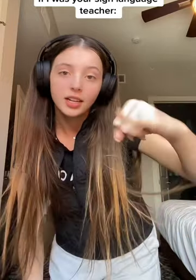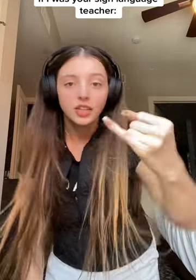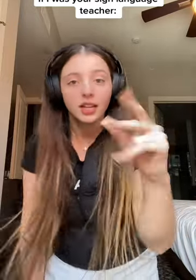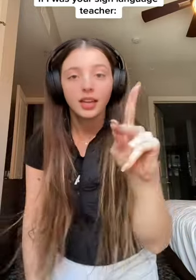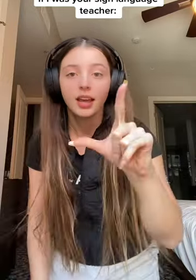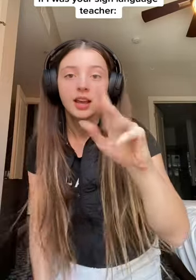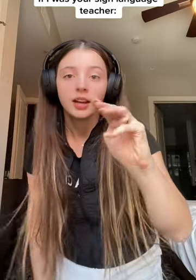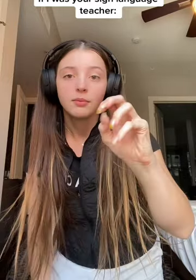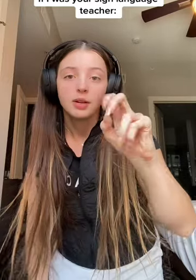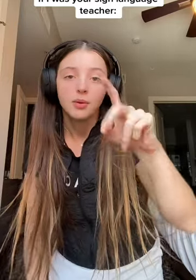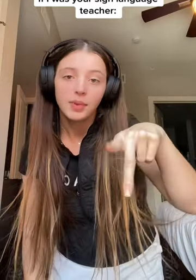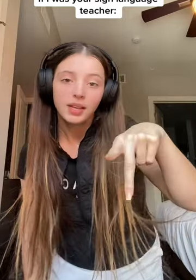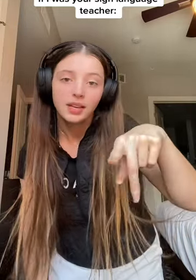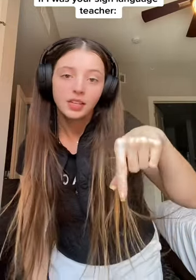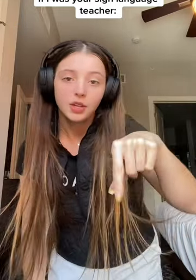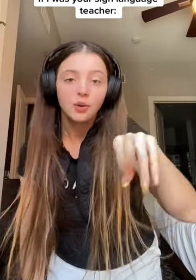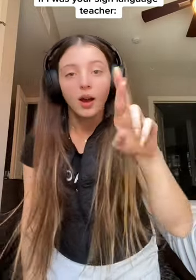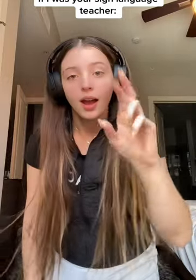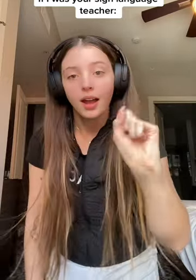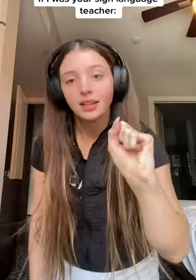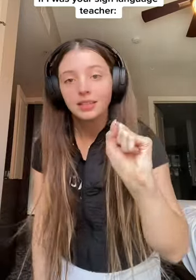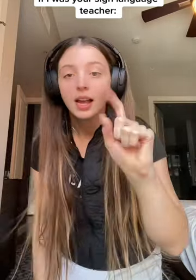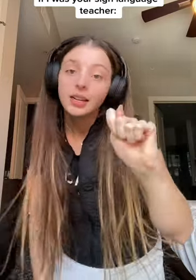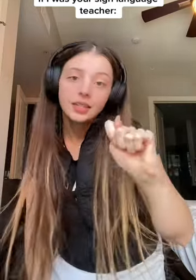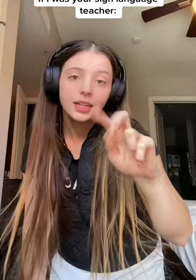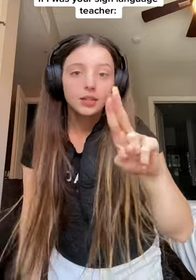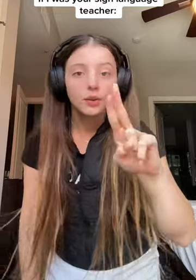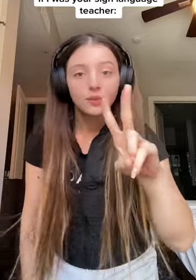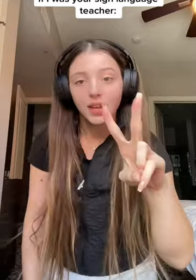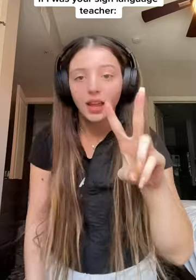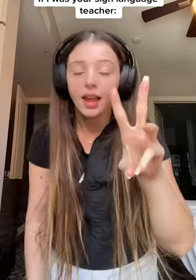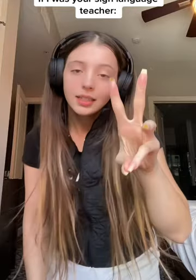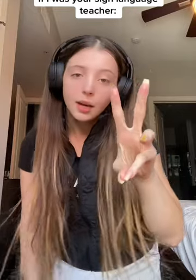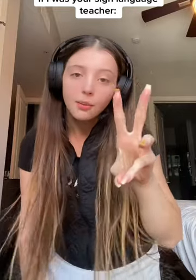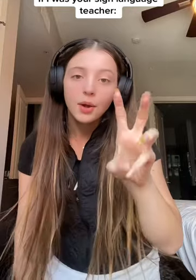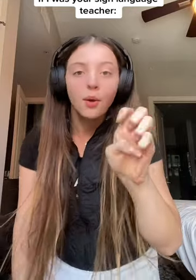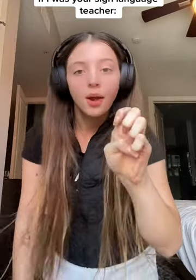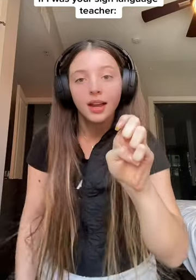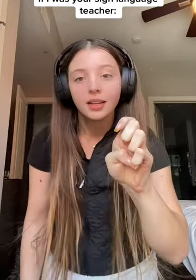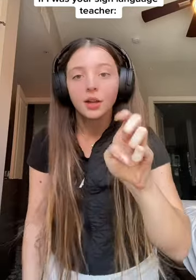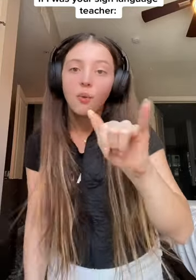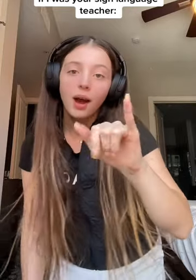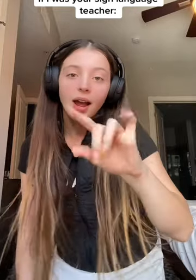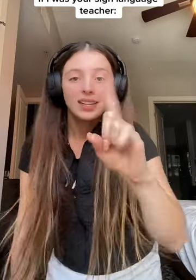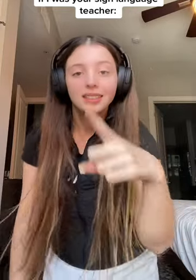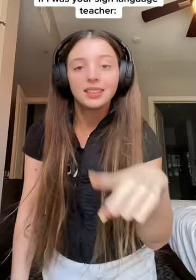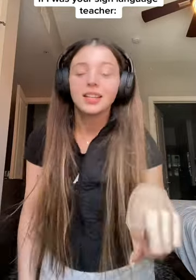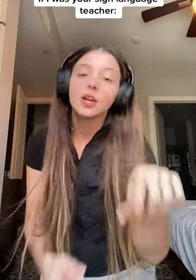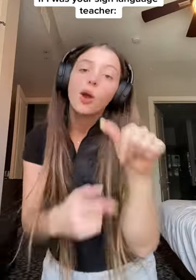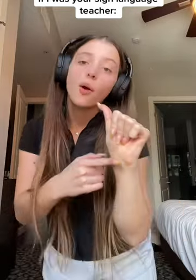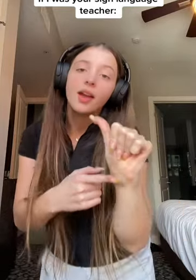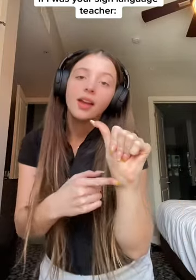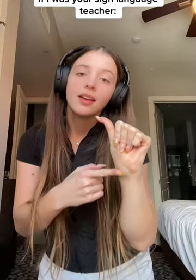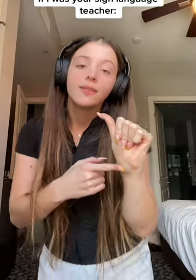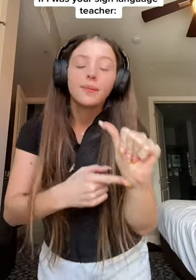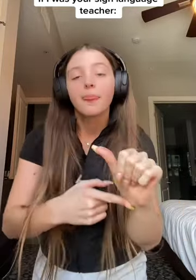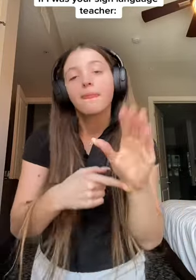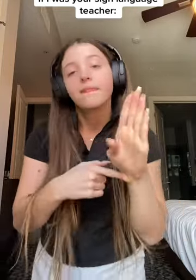K, L, M, N, O, P, Q, R, S, T, U, V, W, X, Y, and Z. Yo A, yo